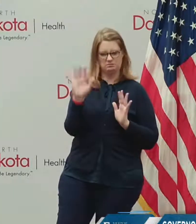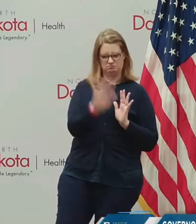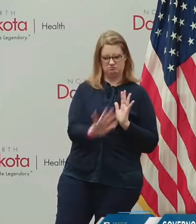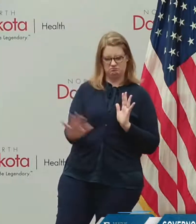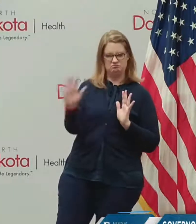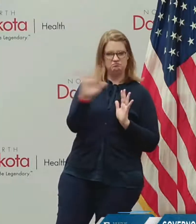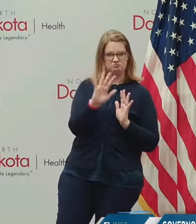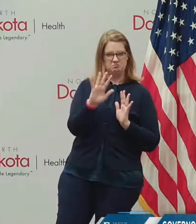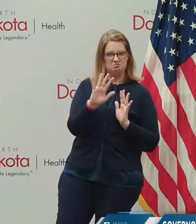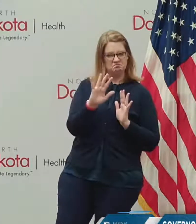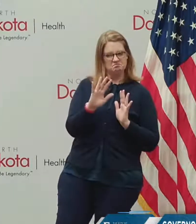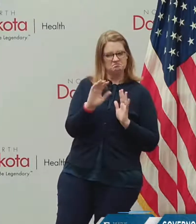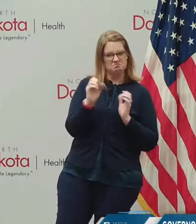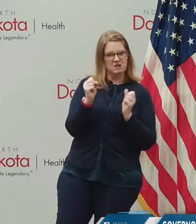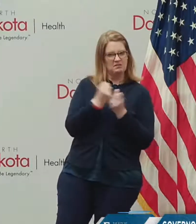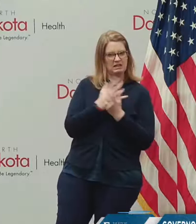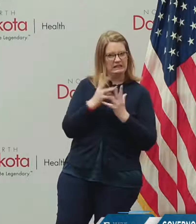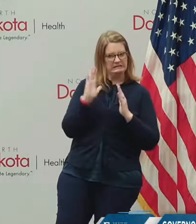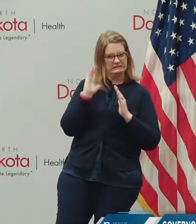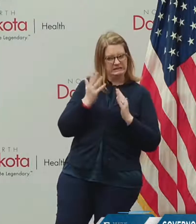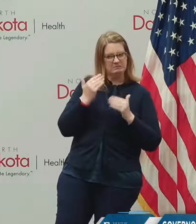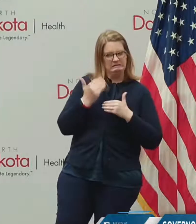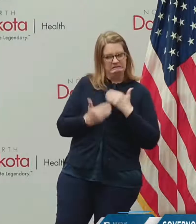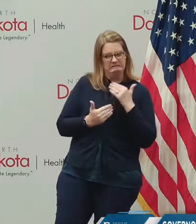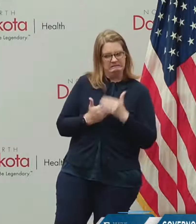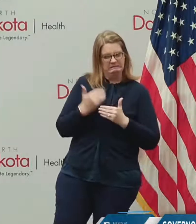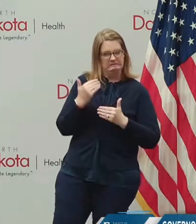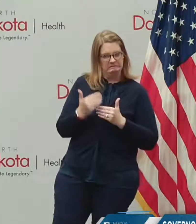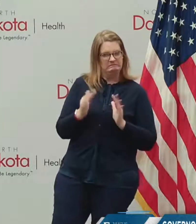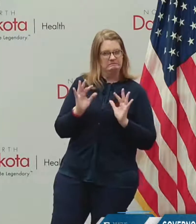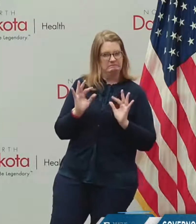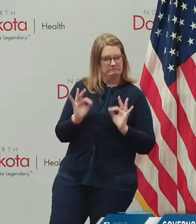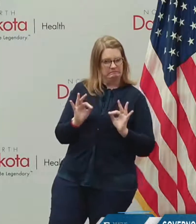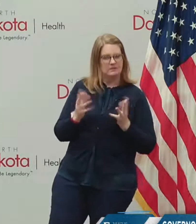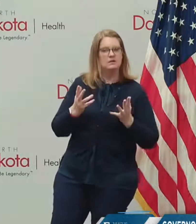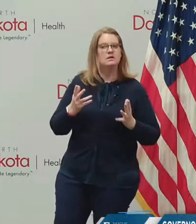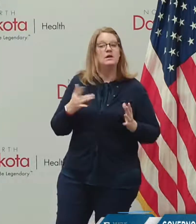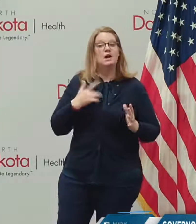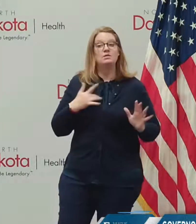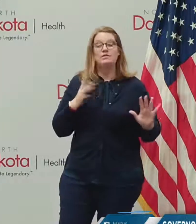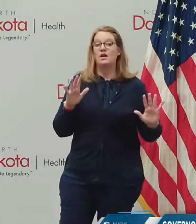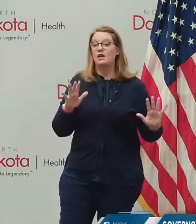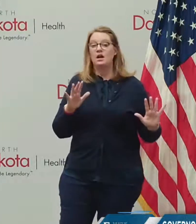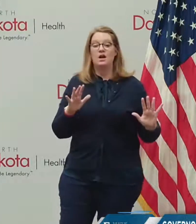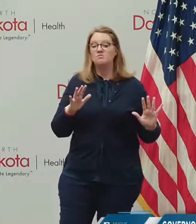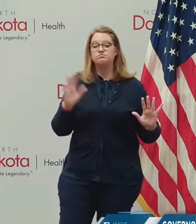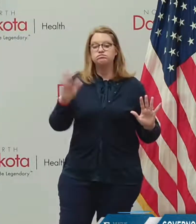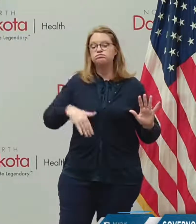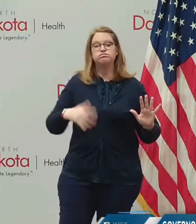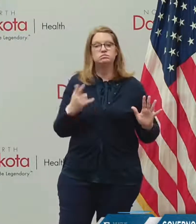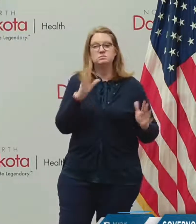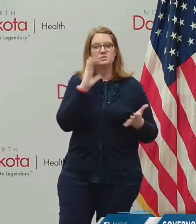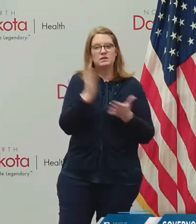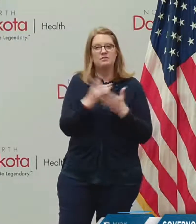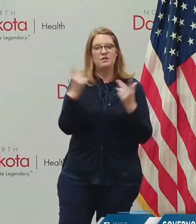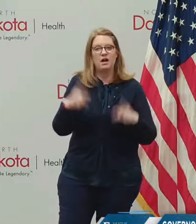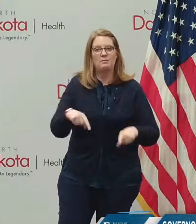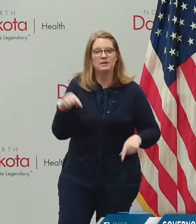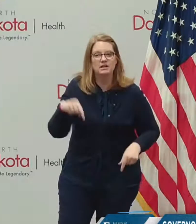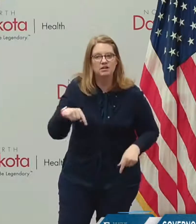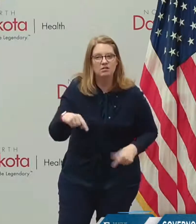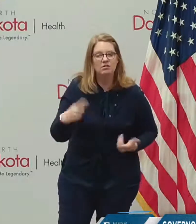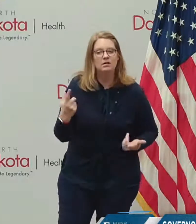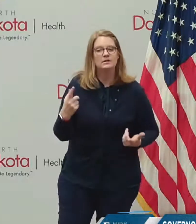the good fortune to think that this was never going to be destined for the Midwest or the Rockies, but now